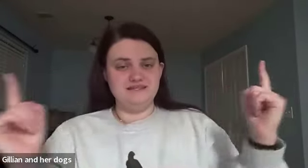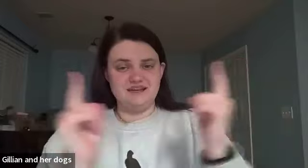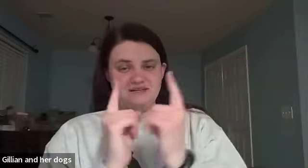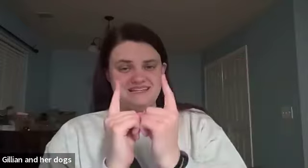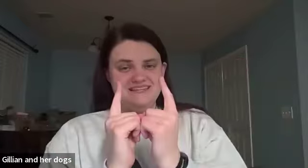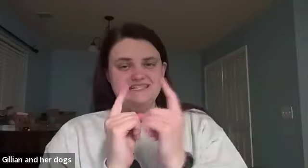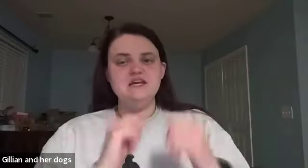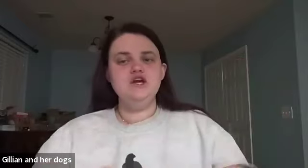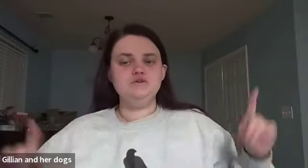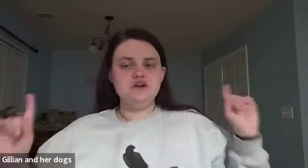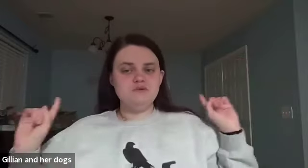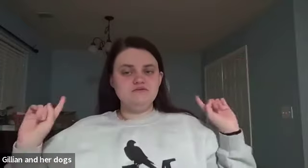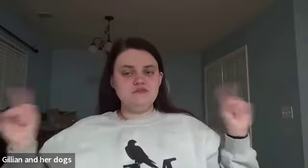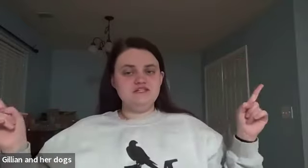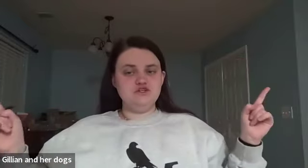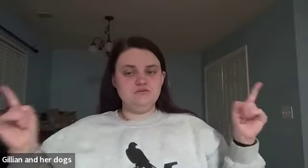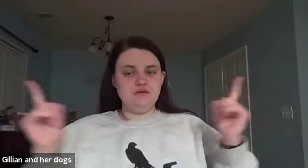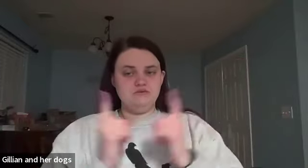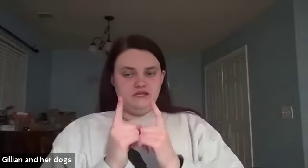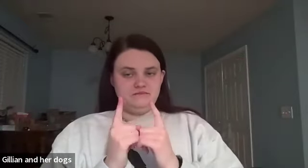do it sideways like this, you were talking about these 2 people meeting.